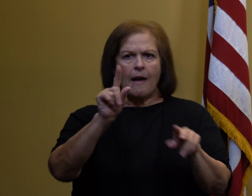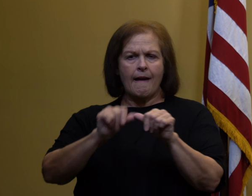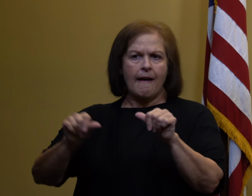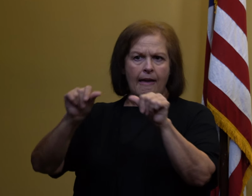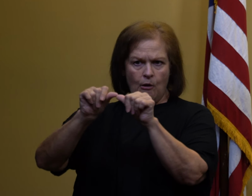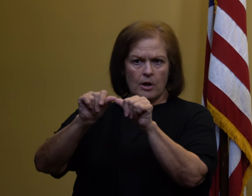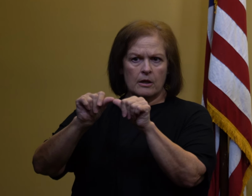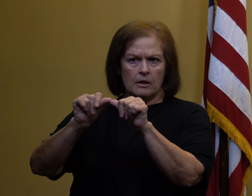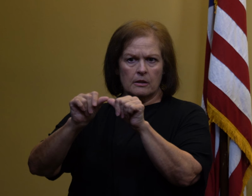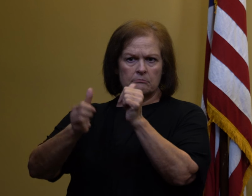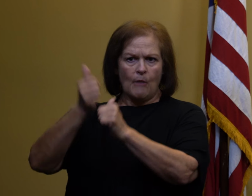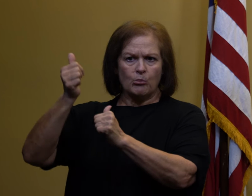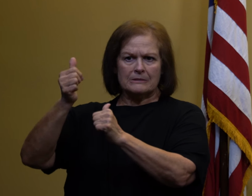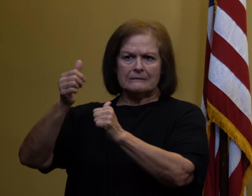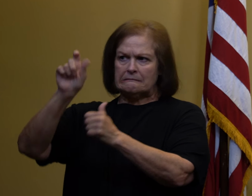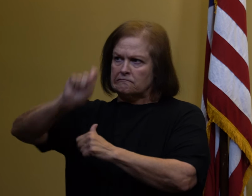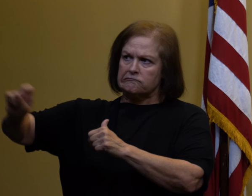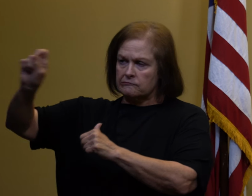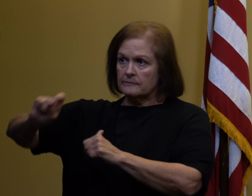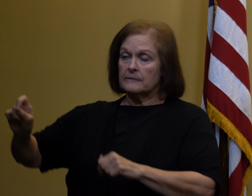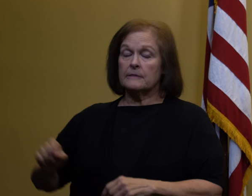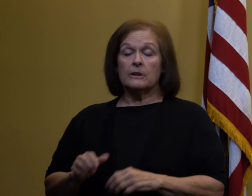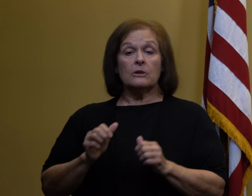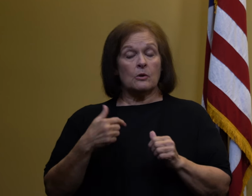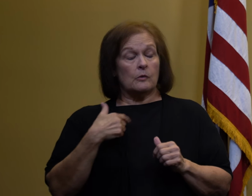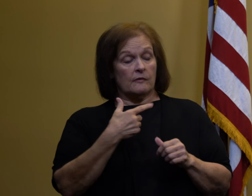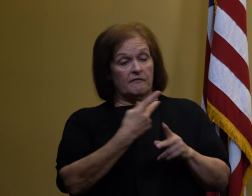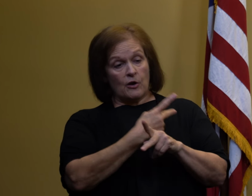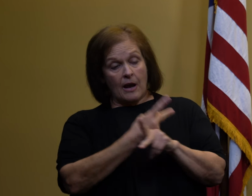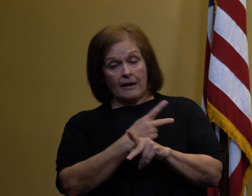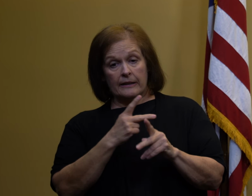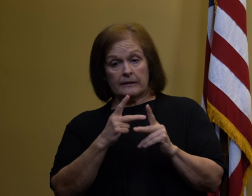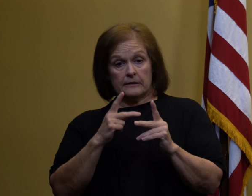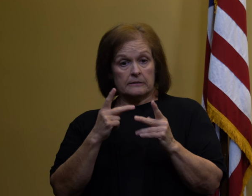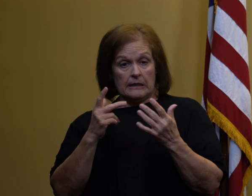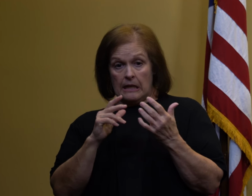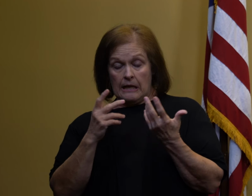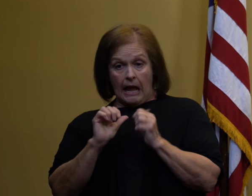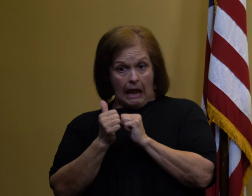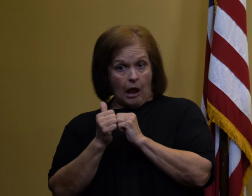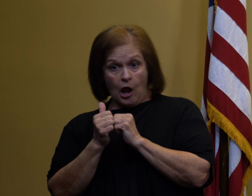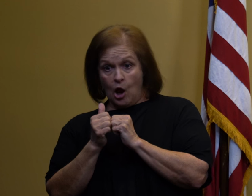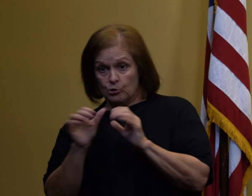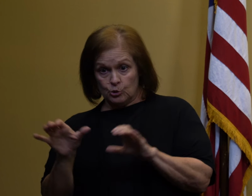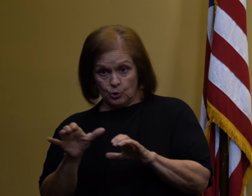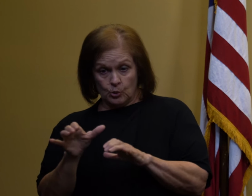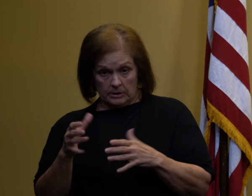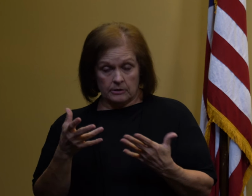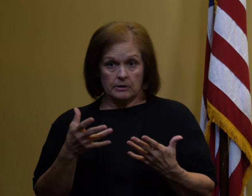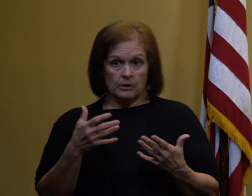end. But also with that, develop a strategy that is aligned with what I know best practices